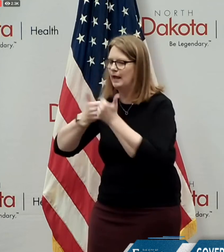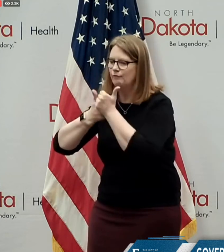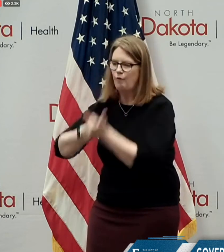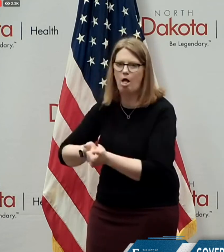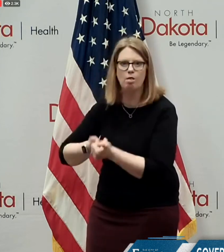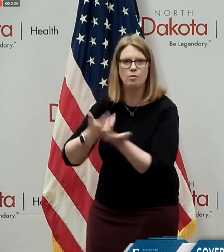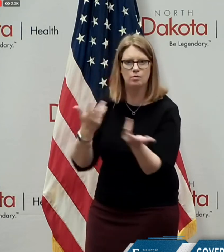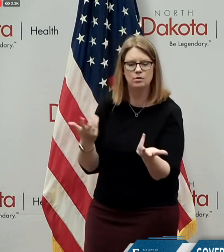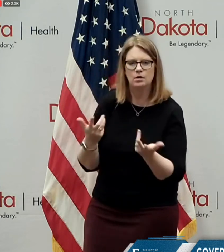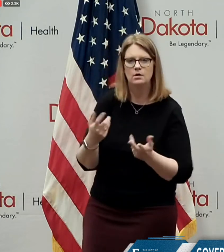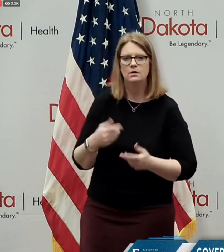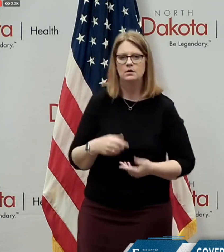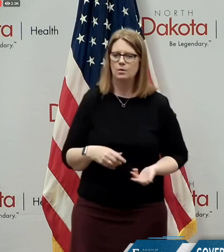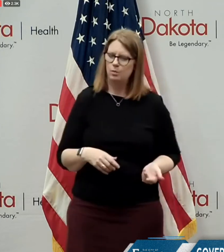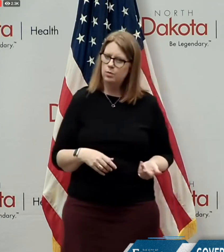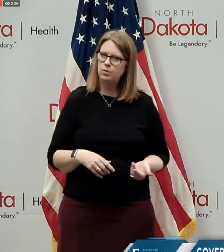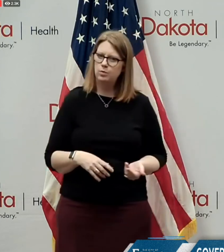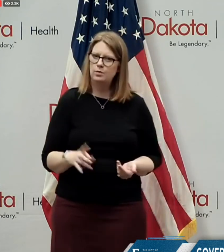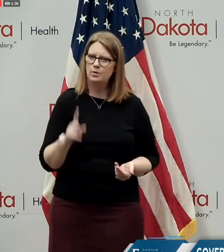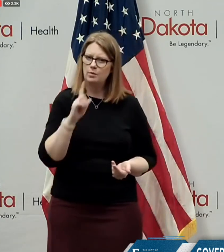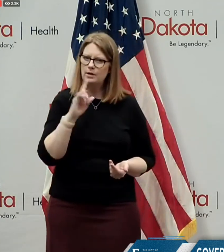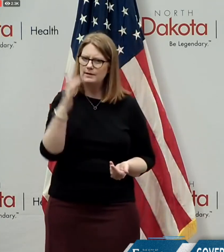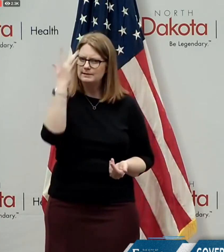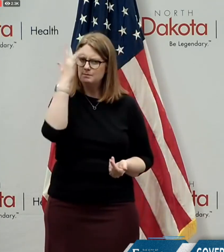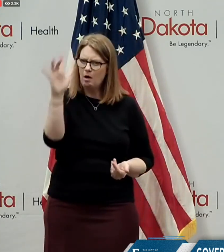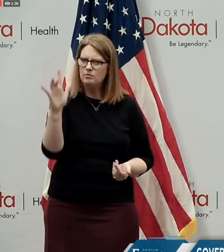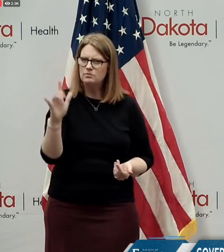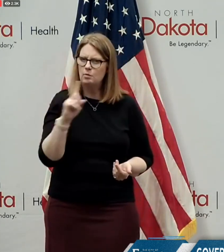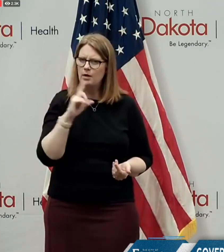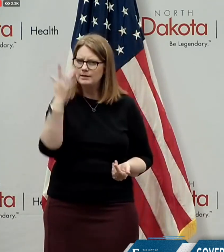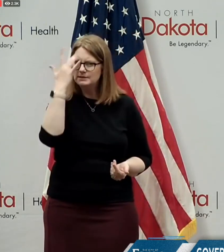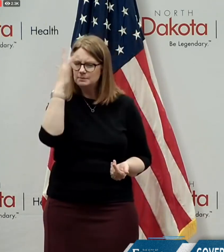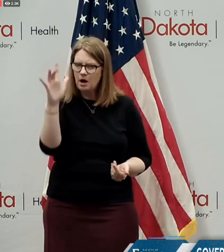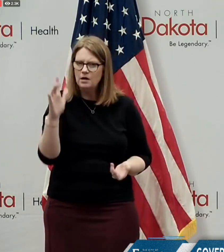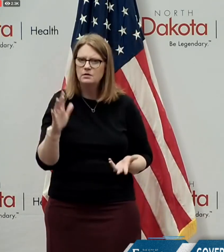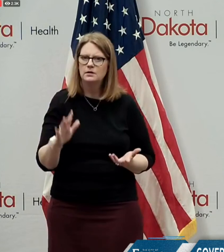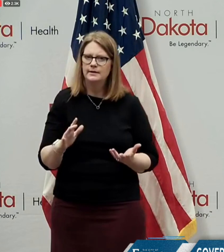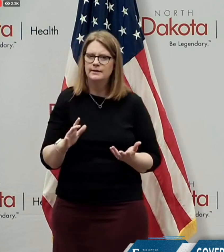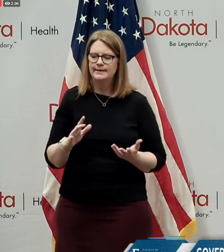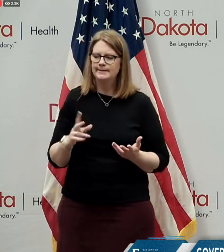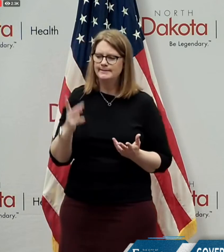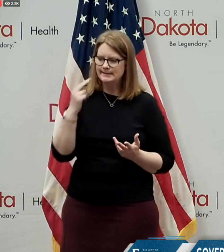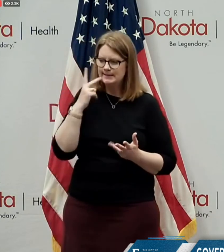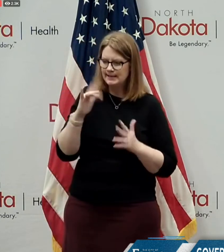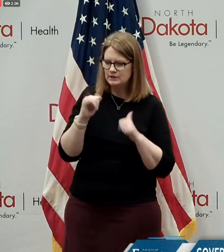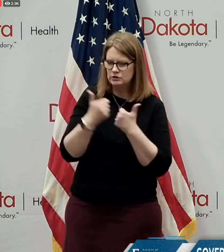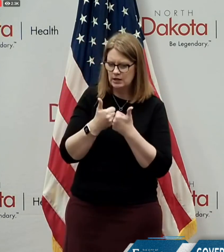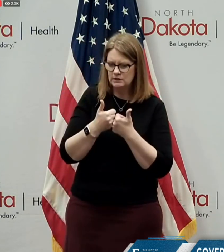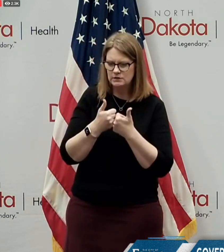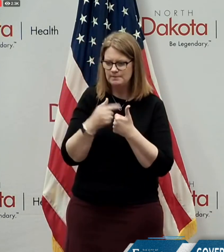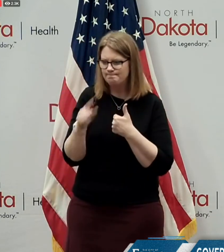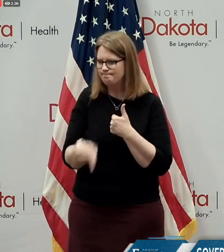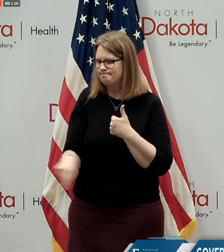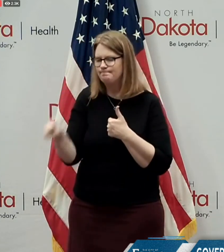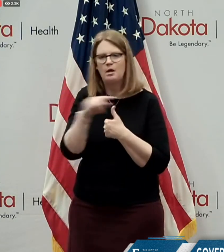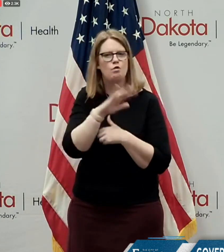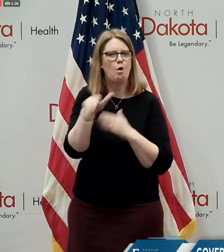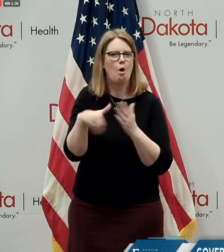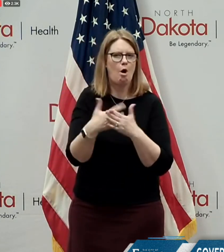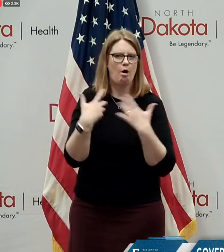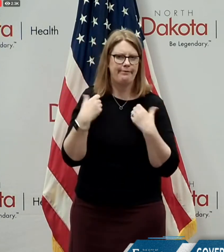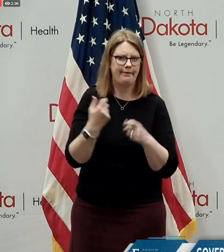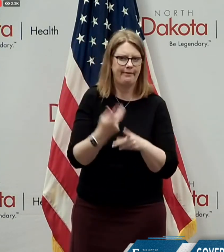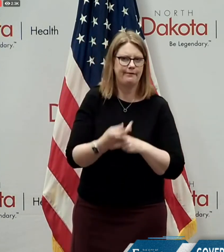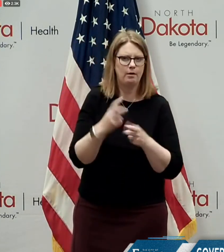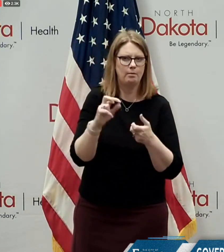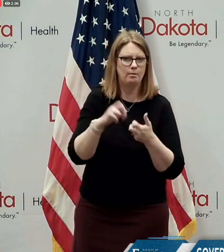the smart conservative approach, because in doing this and treating these challenges as healthcare needs, we can help these